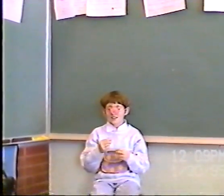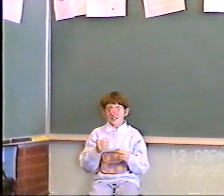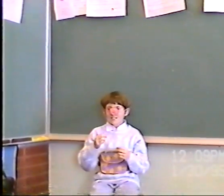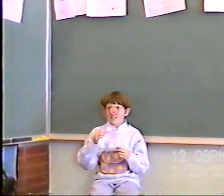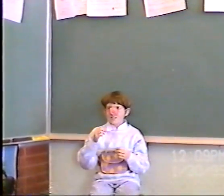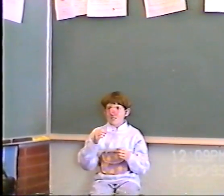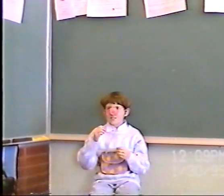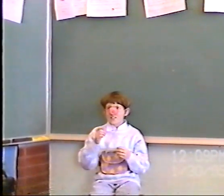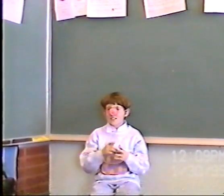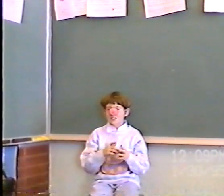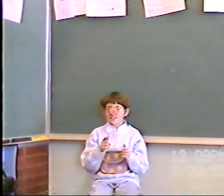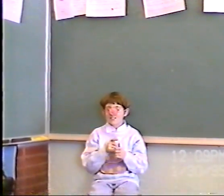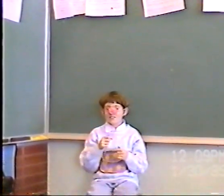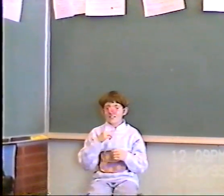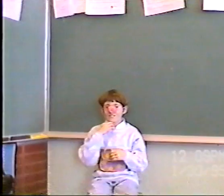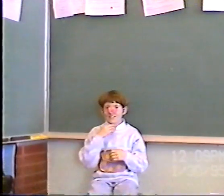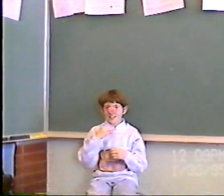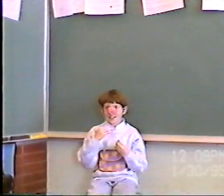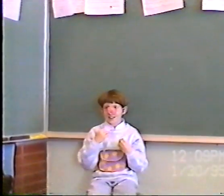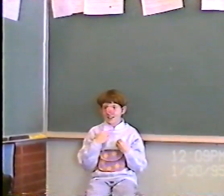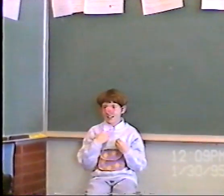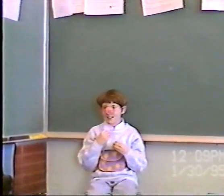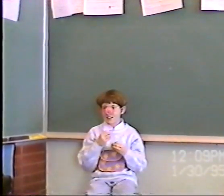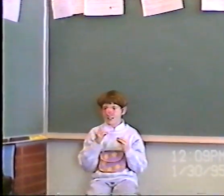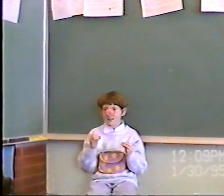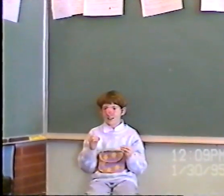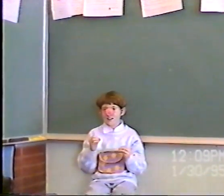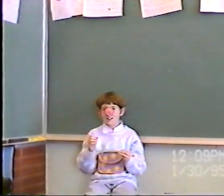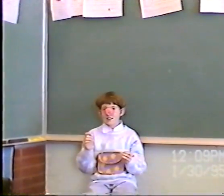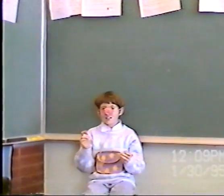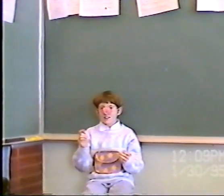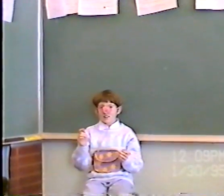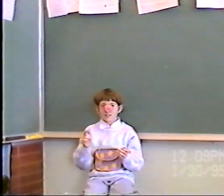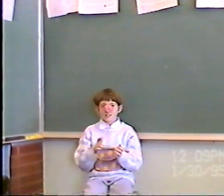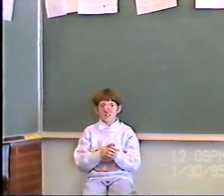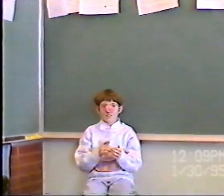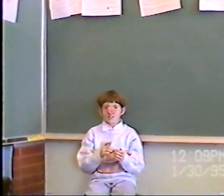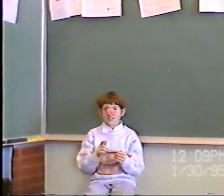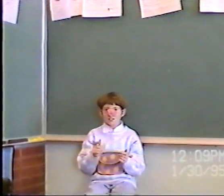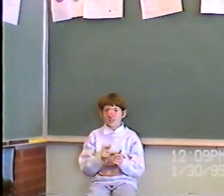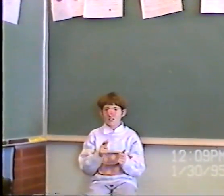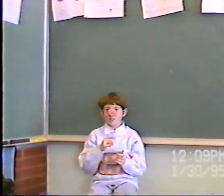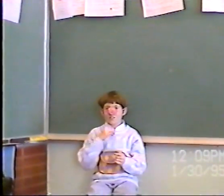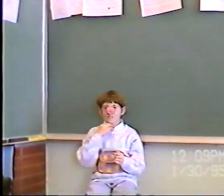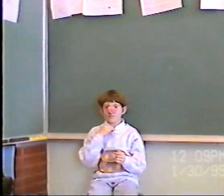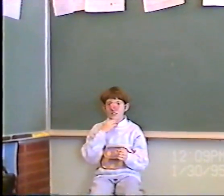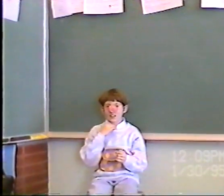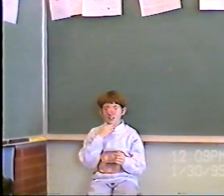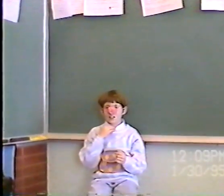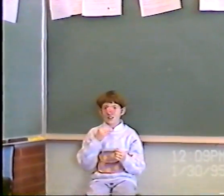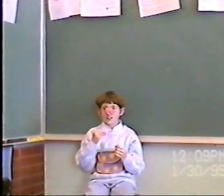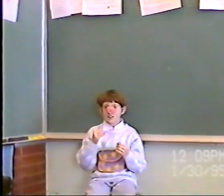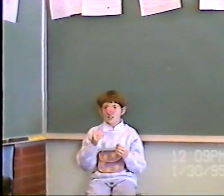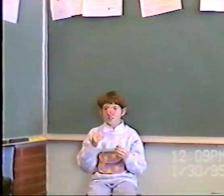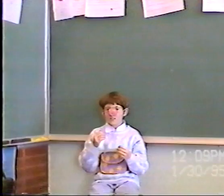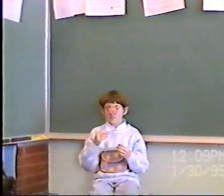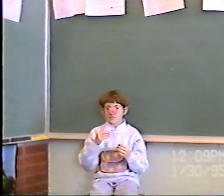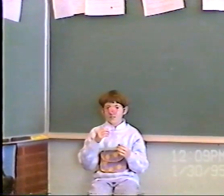roast beef. This little pig had none. This little pig had none. This little pig. This